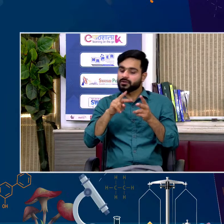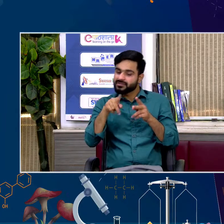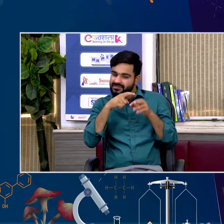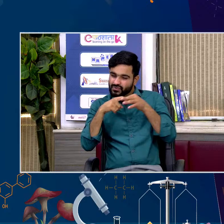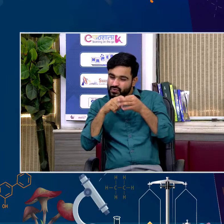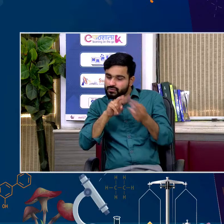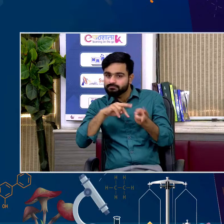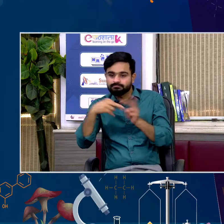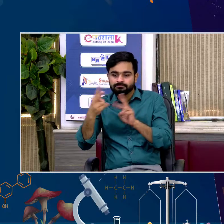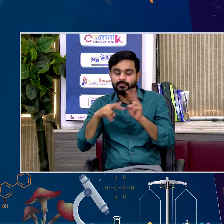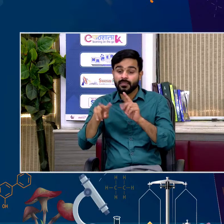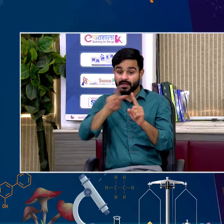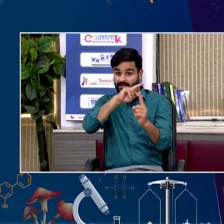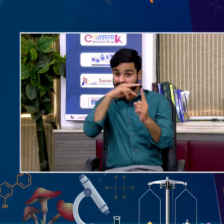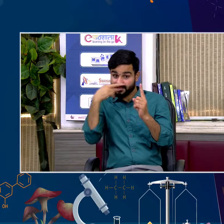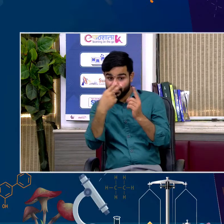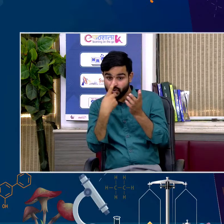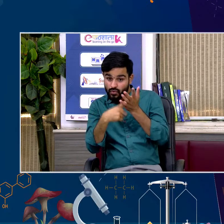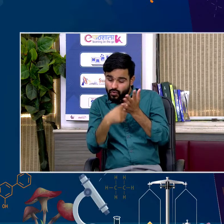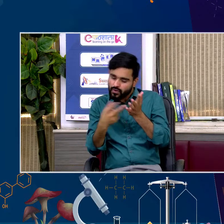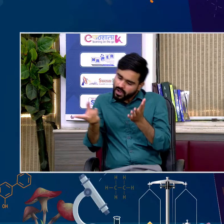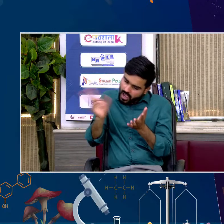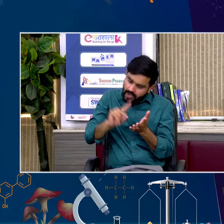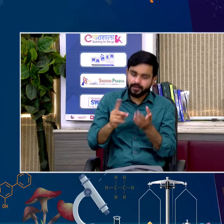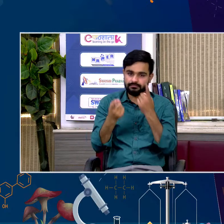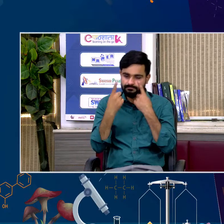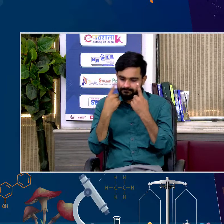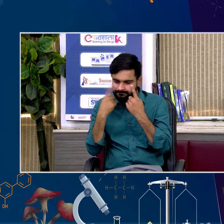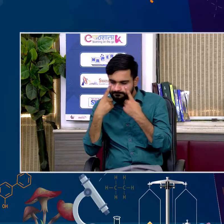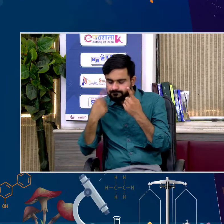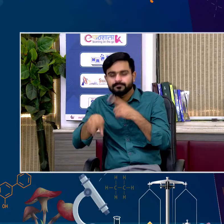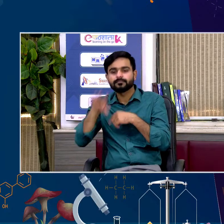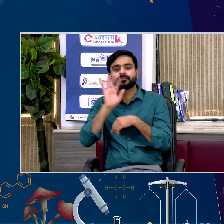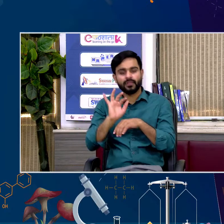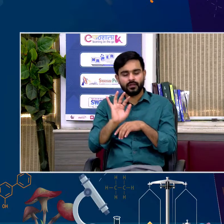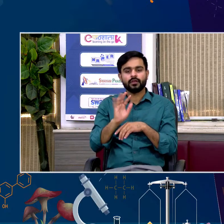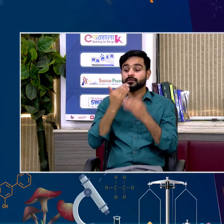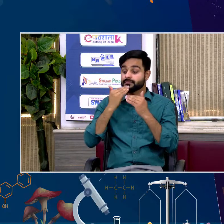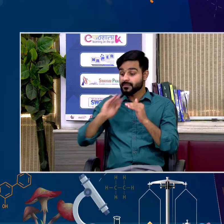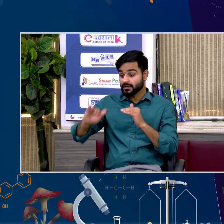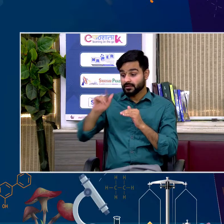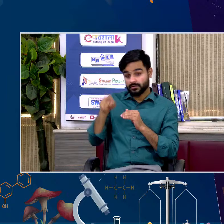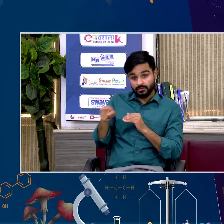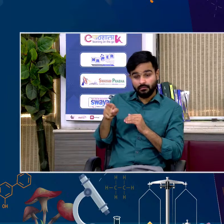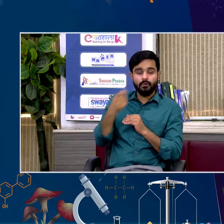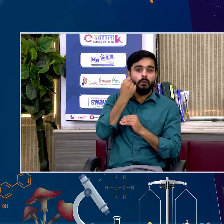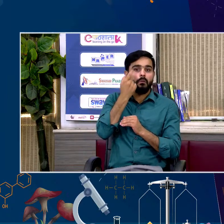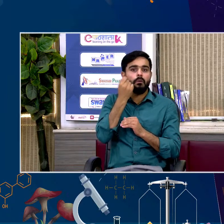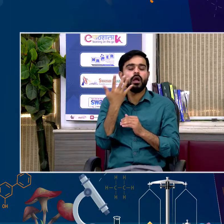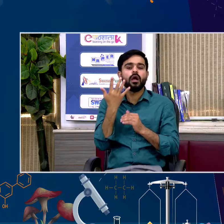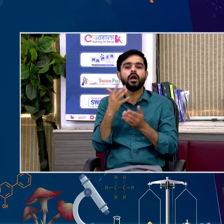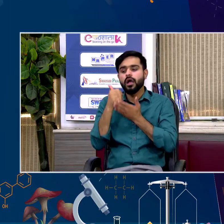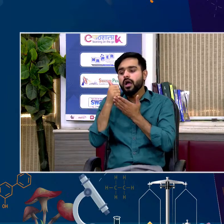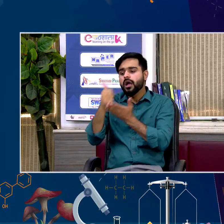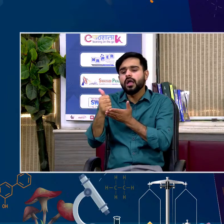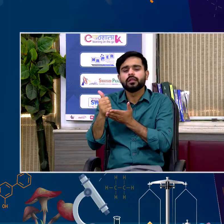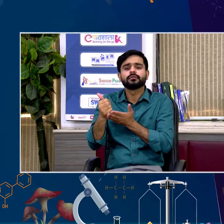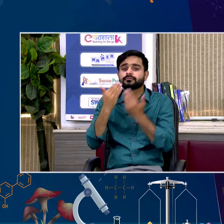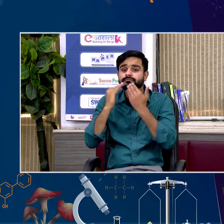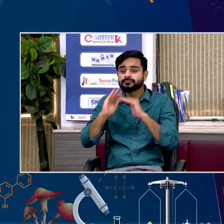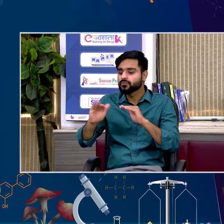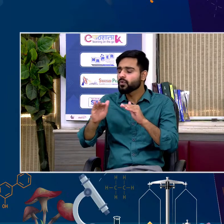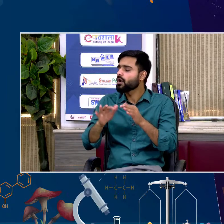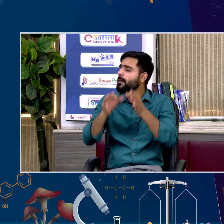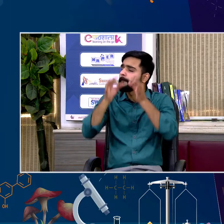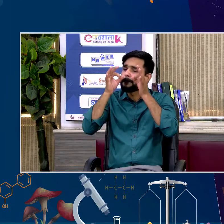easily. Review the rules because change according to the needs of the child. Also help the child